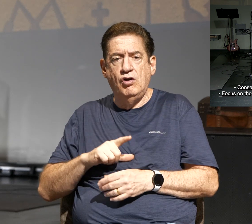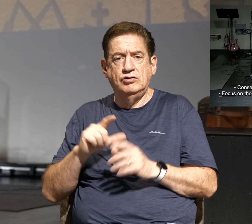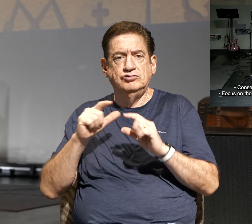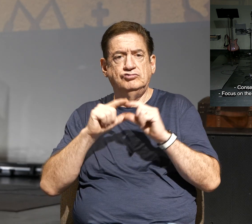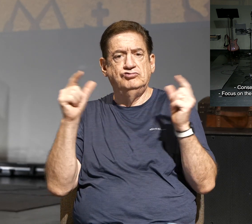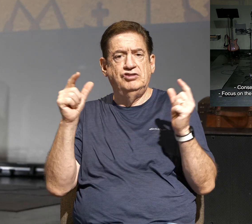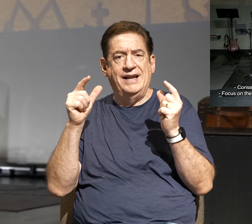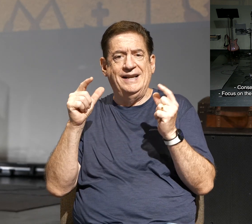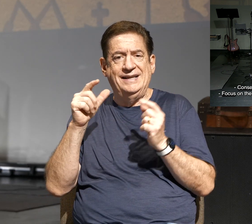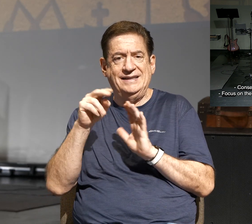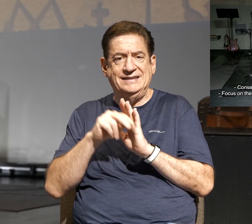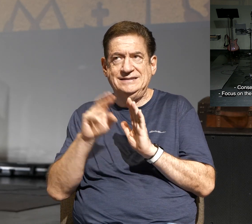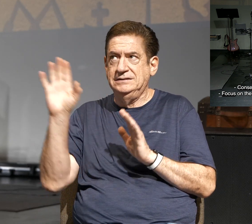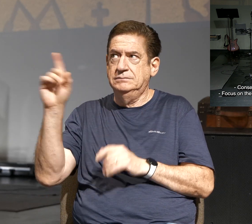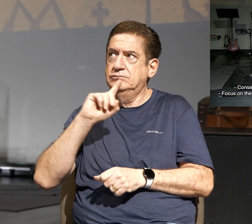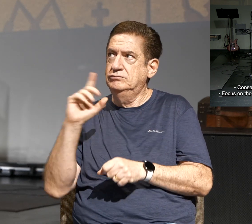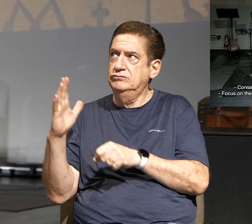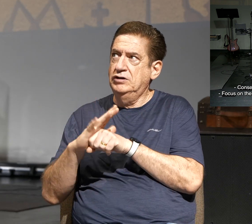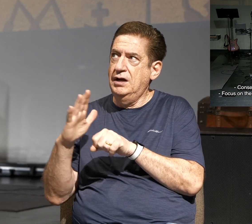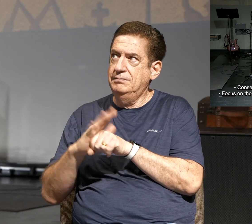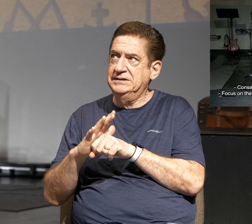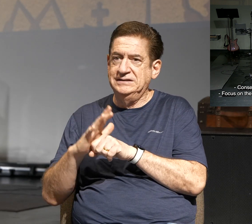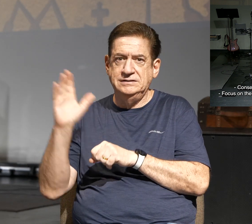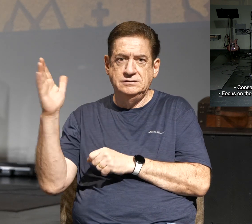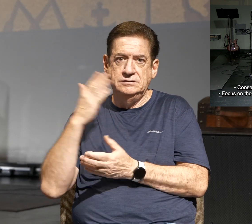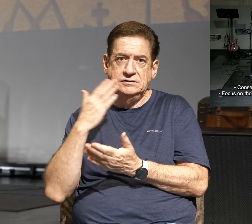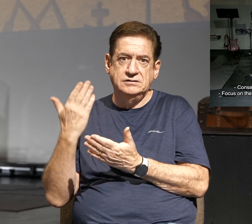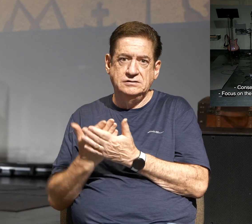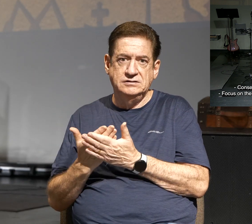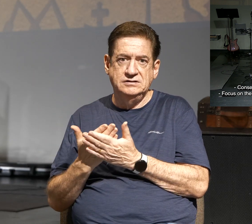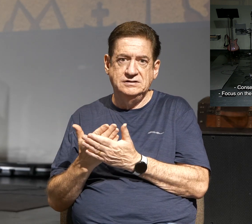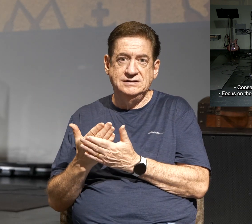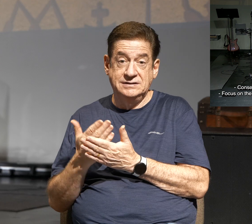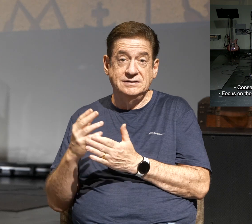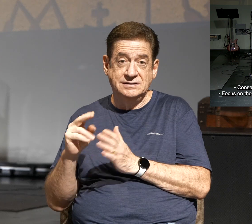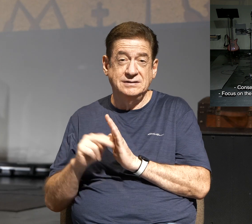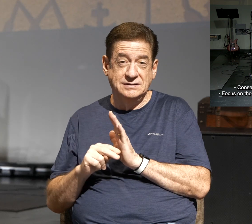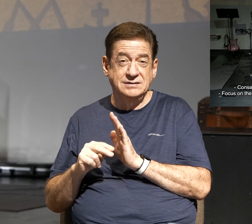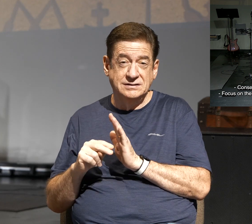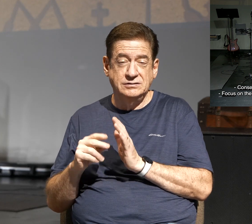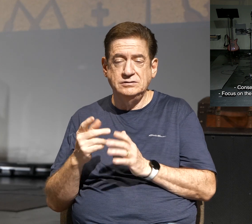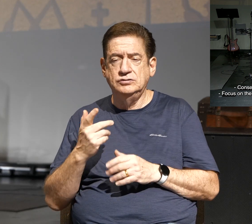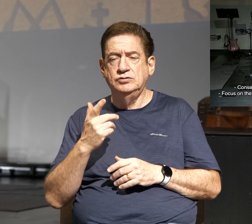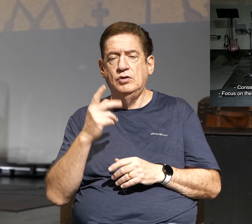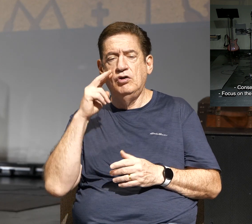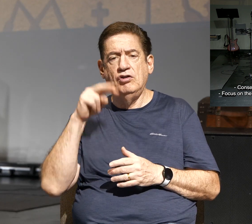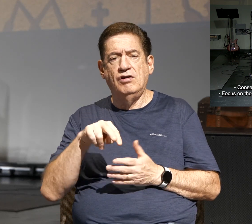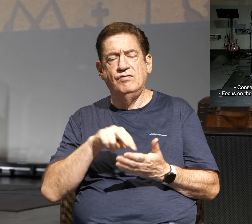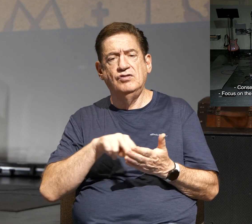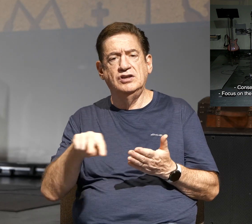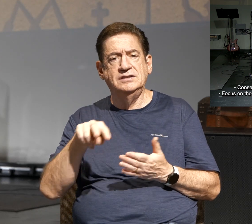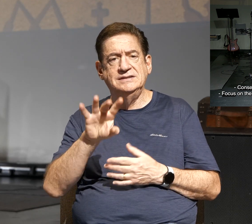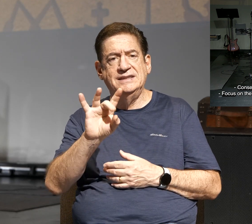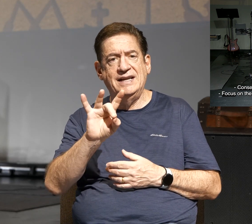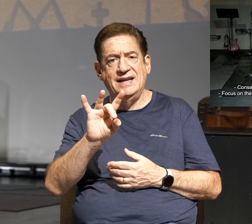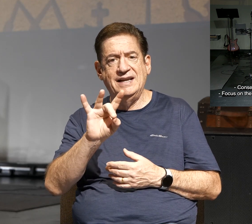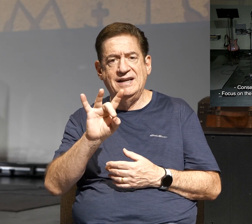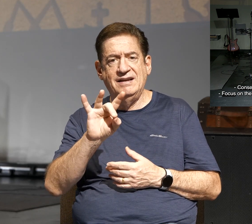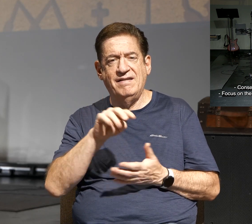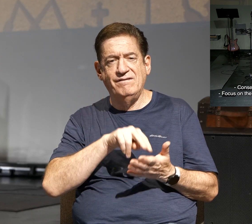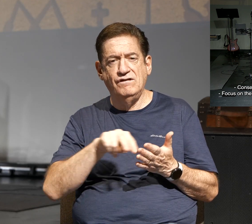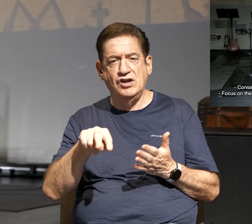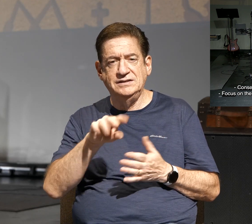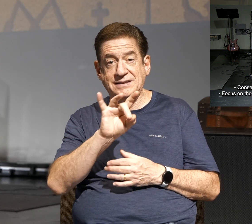greatness and his promises, his goodness. So listen to what he says here. Look at verse 8. This goes from